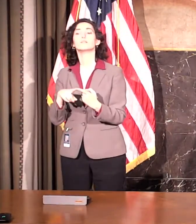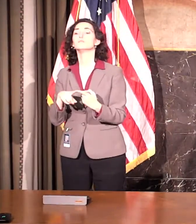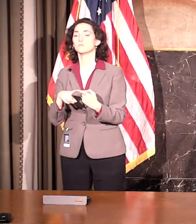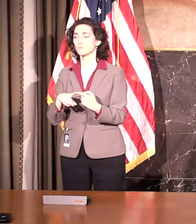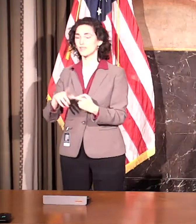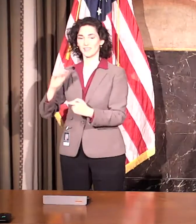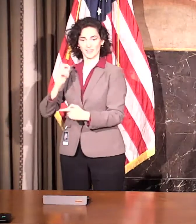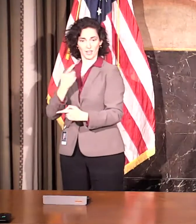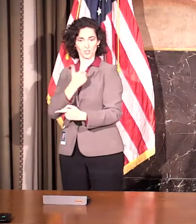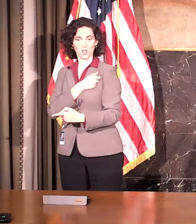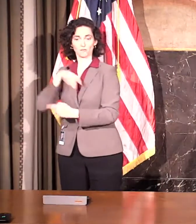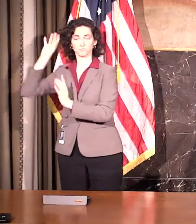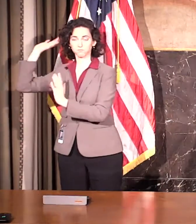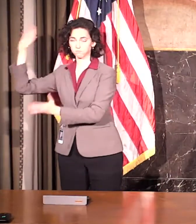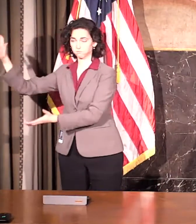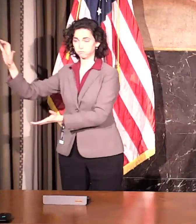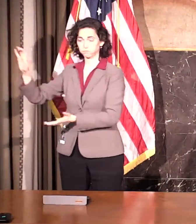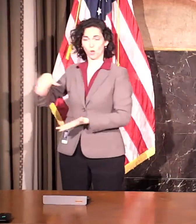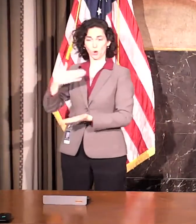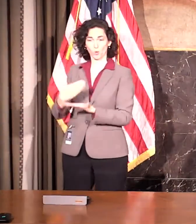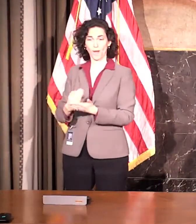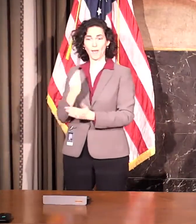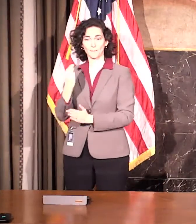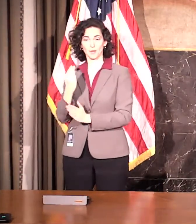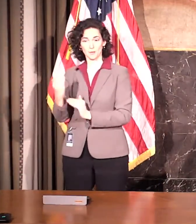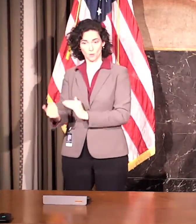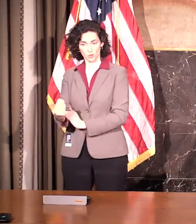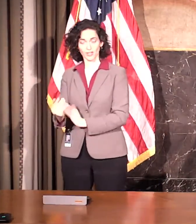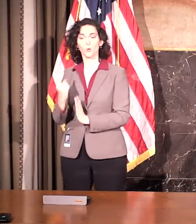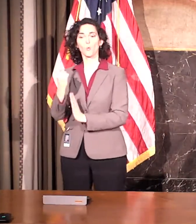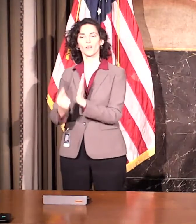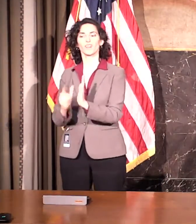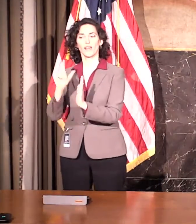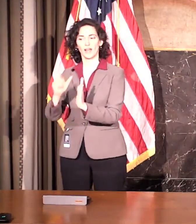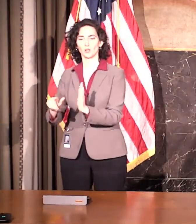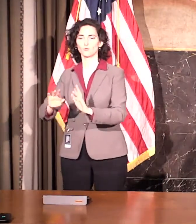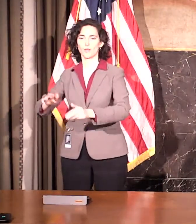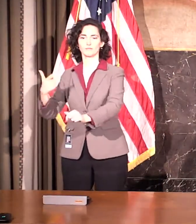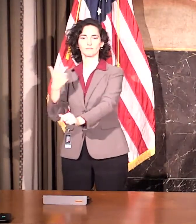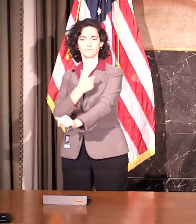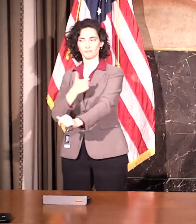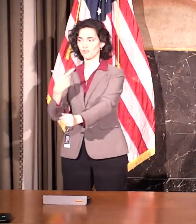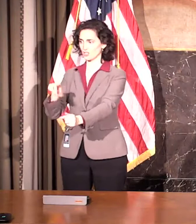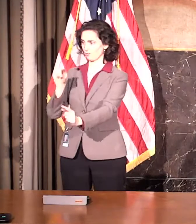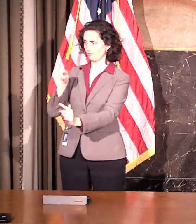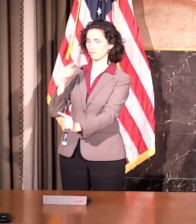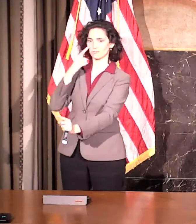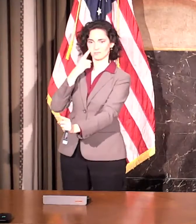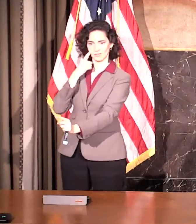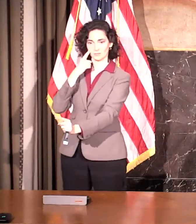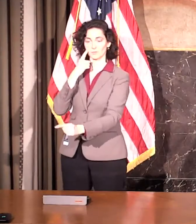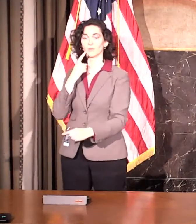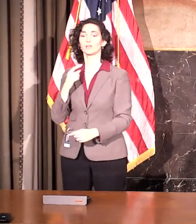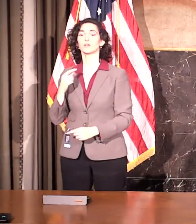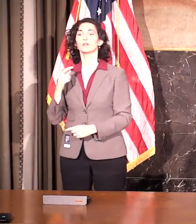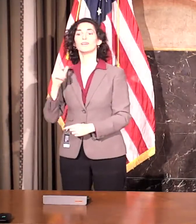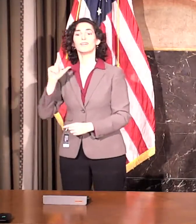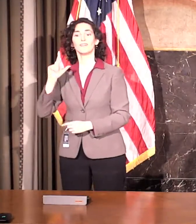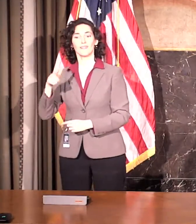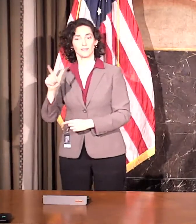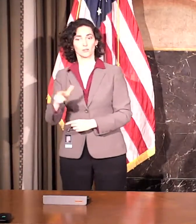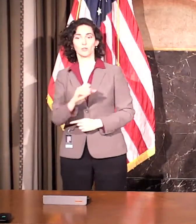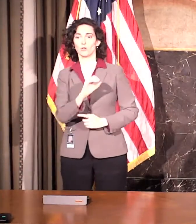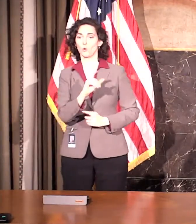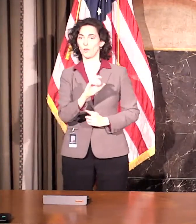was delivered on Monday morning. And then earlier today, I was at Our Lady of the Lake here in Baton Rouge as